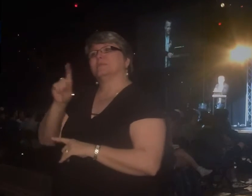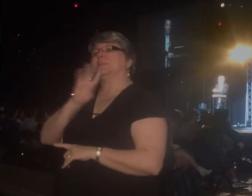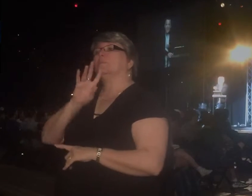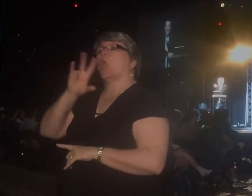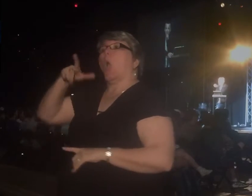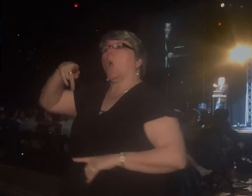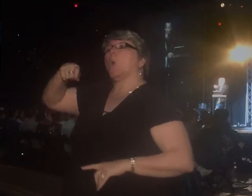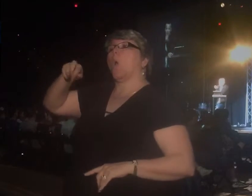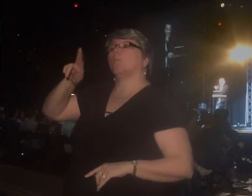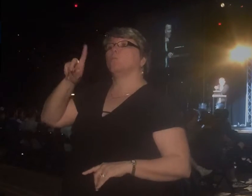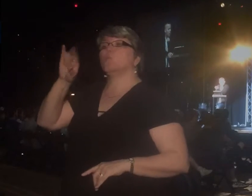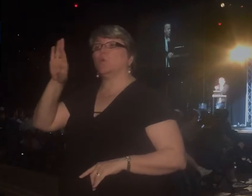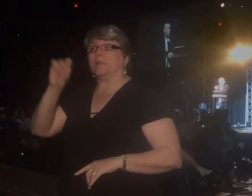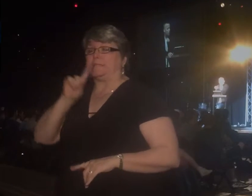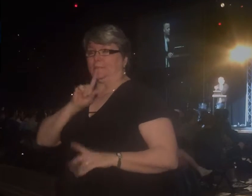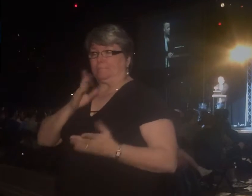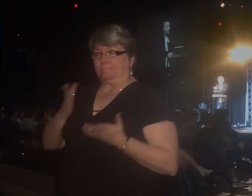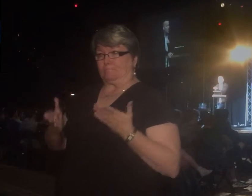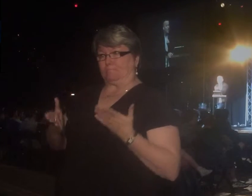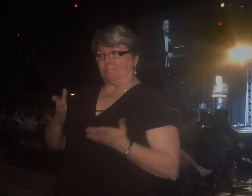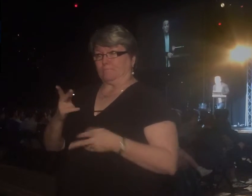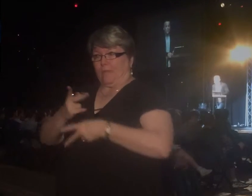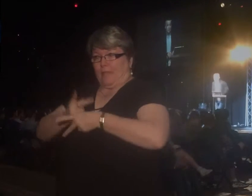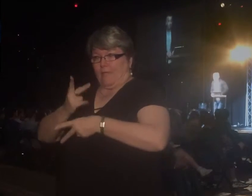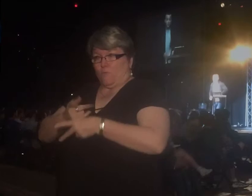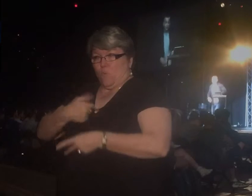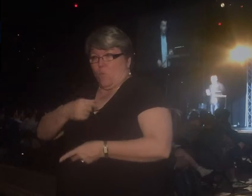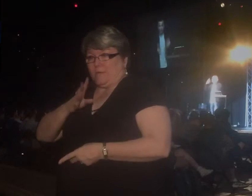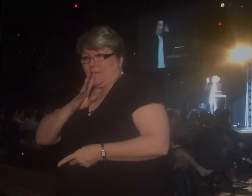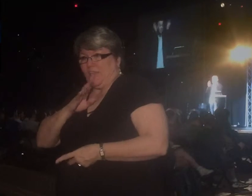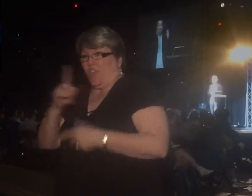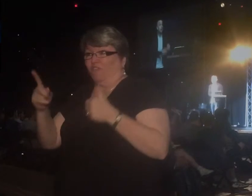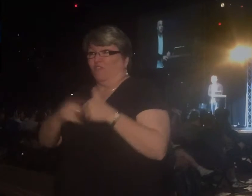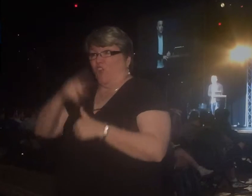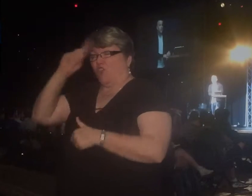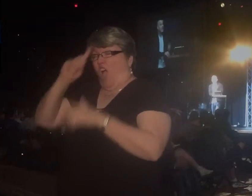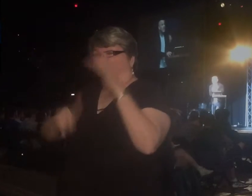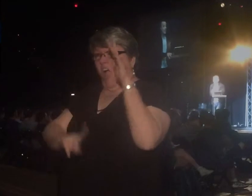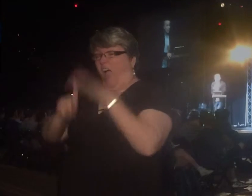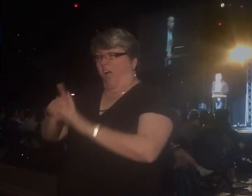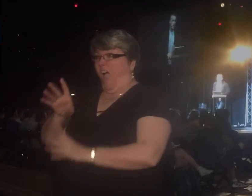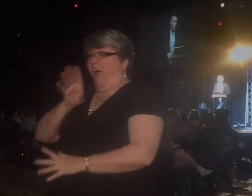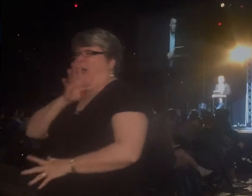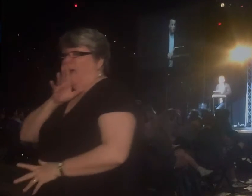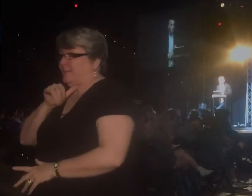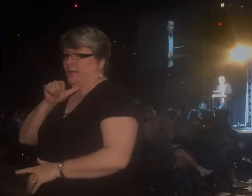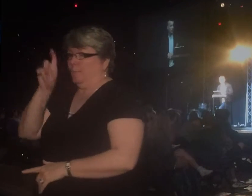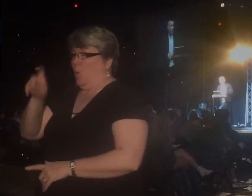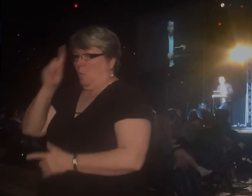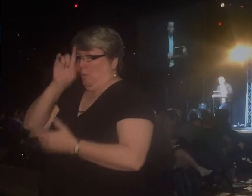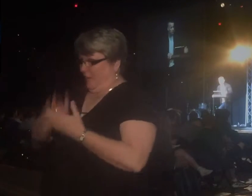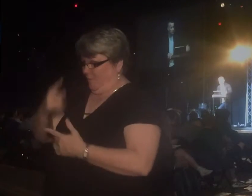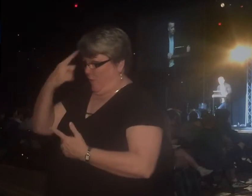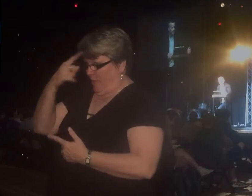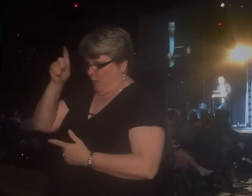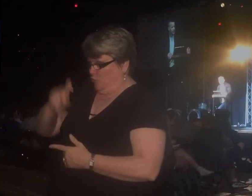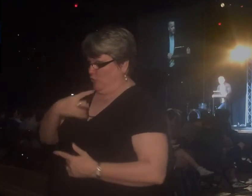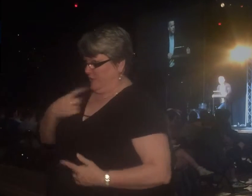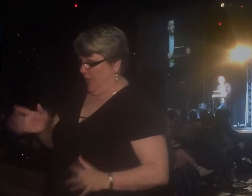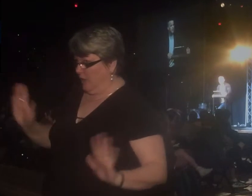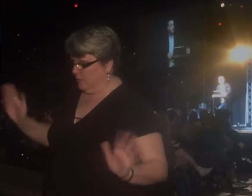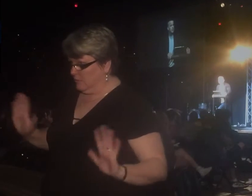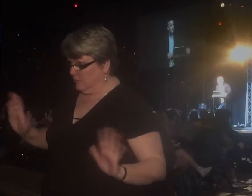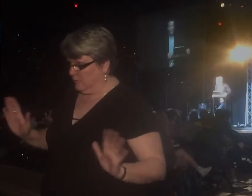celebrates prudence. That is the weighing of our words carefully. Sometimes the first thought that pops in your head isn't really what you believe or think or